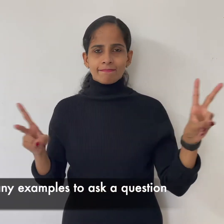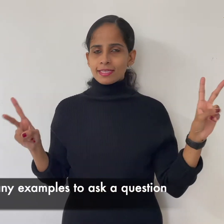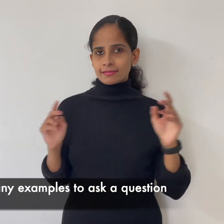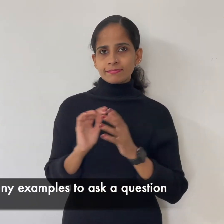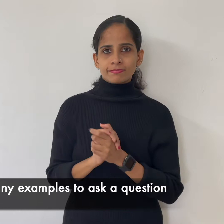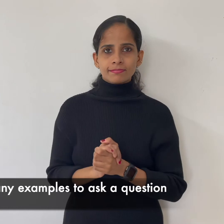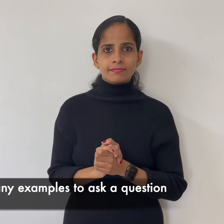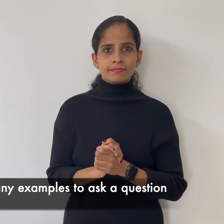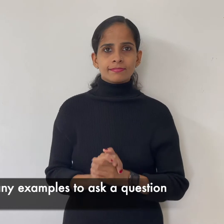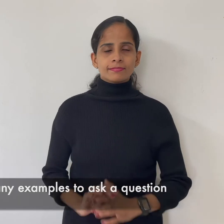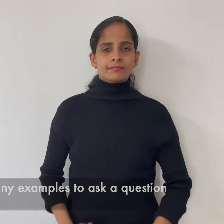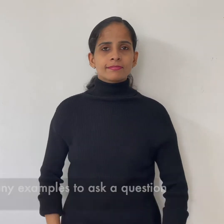question.